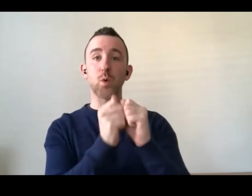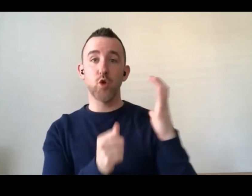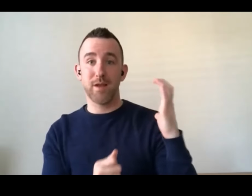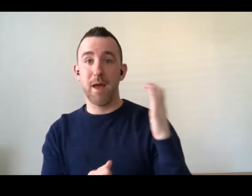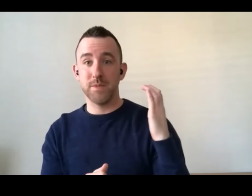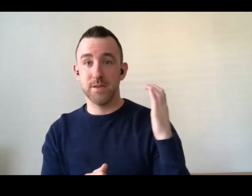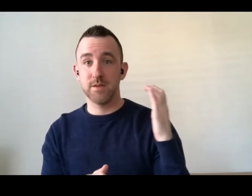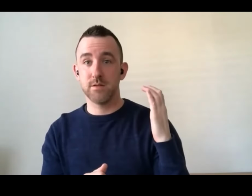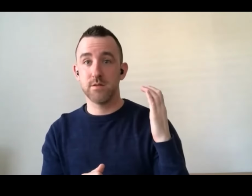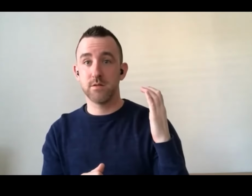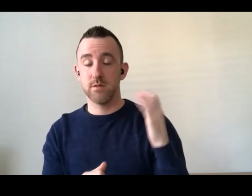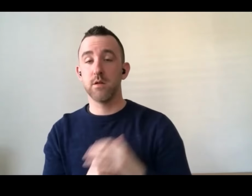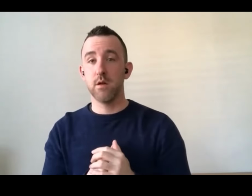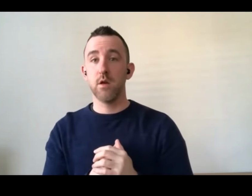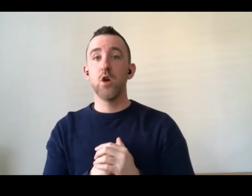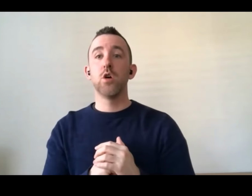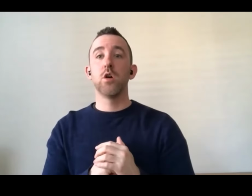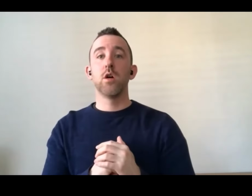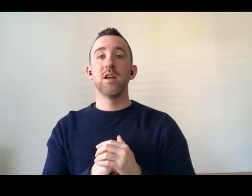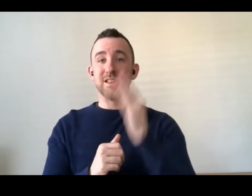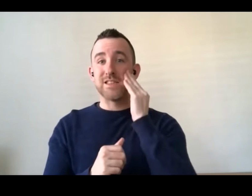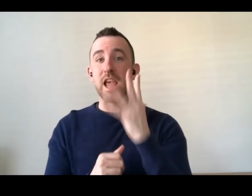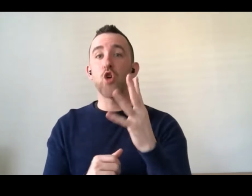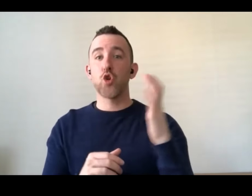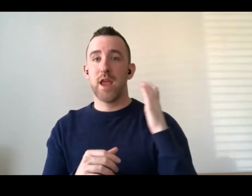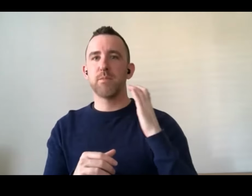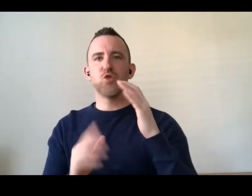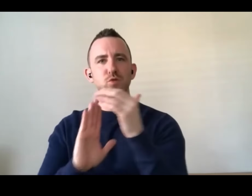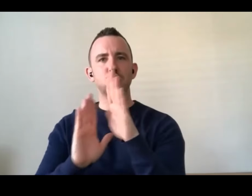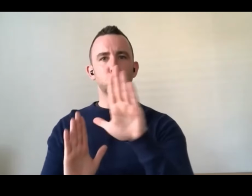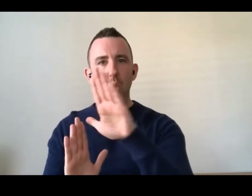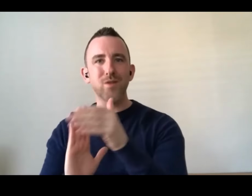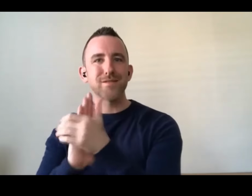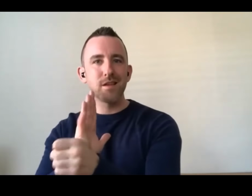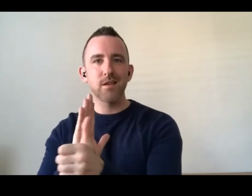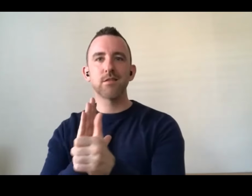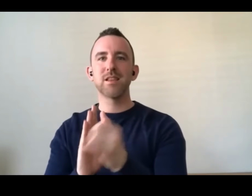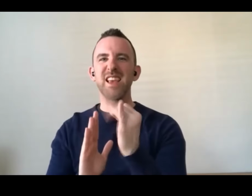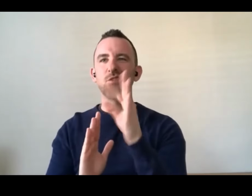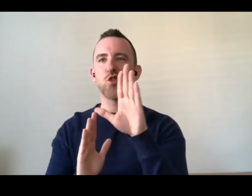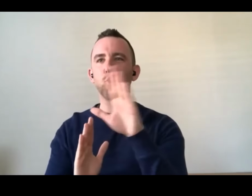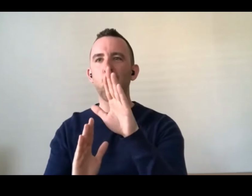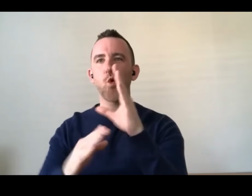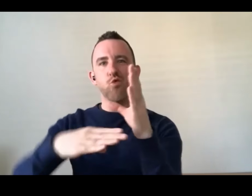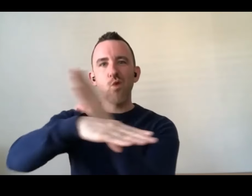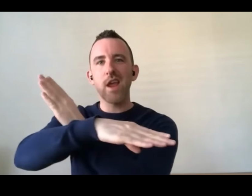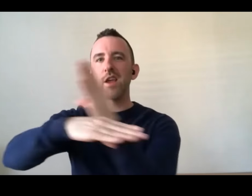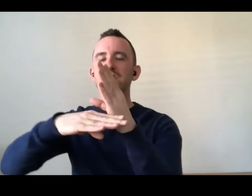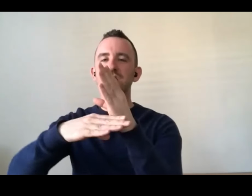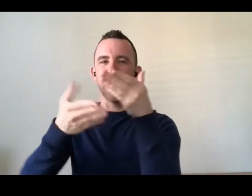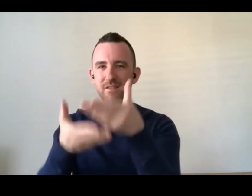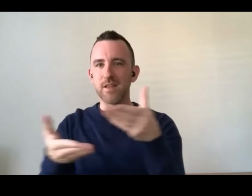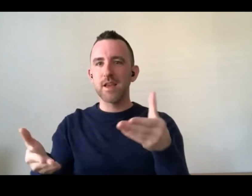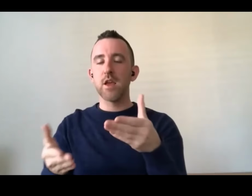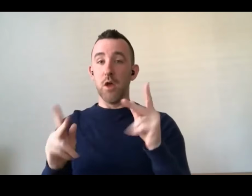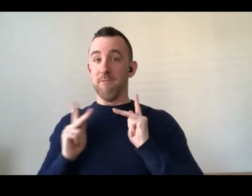know what your skills are, let them know, if you have a range of things that you are